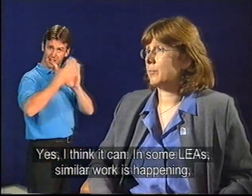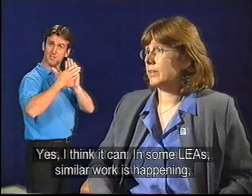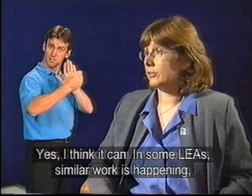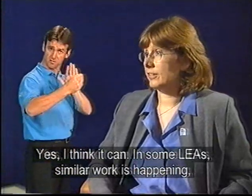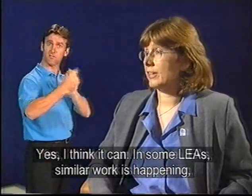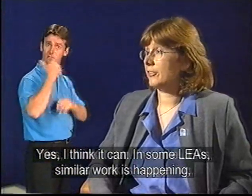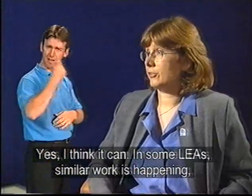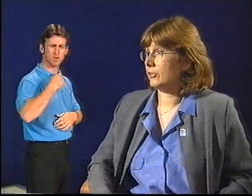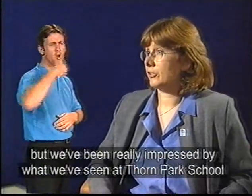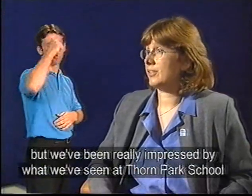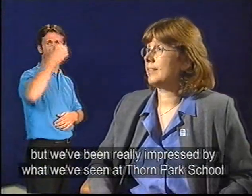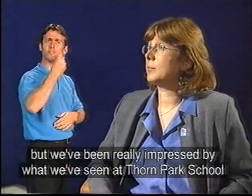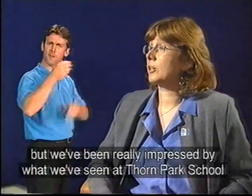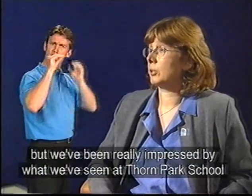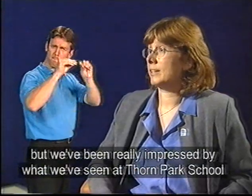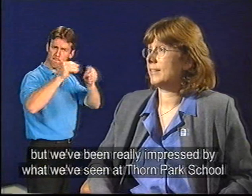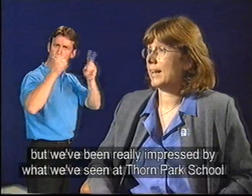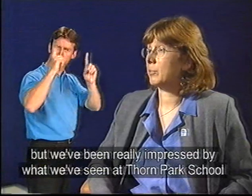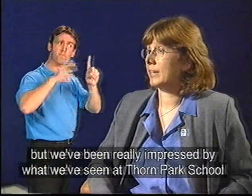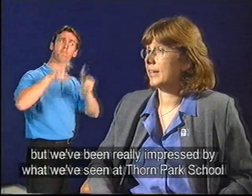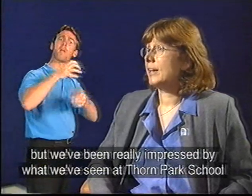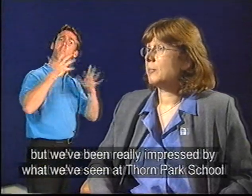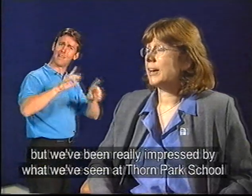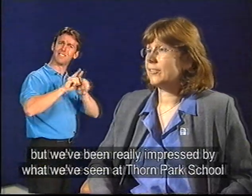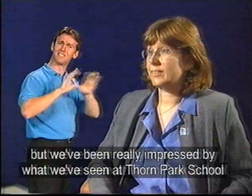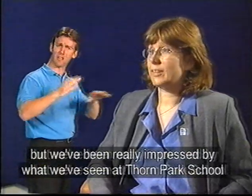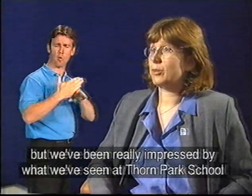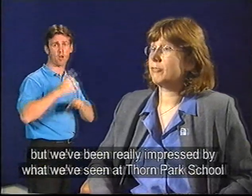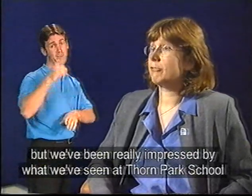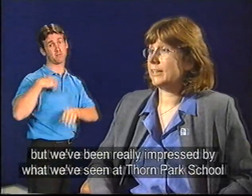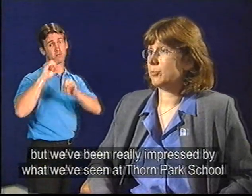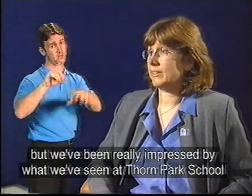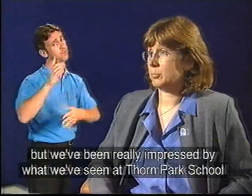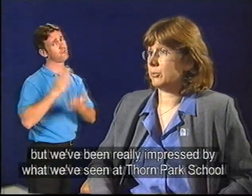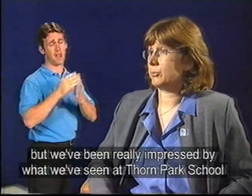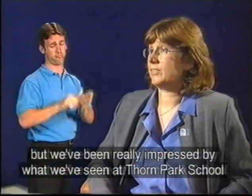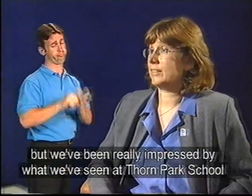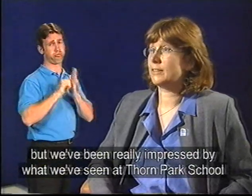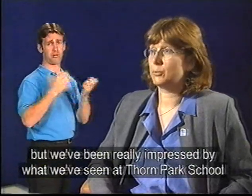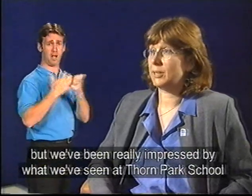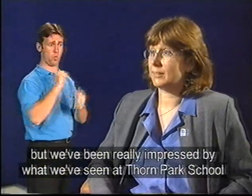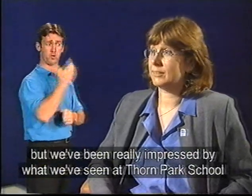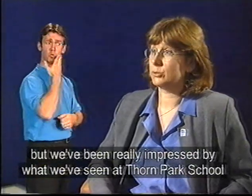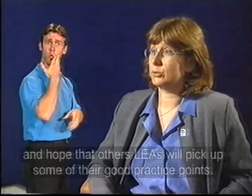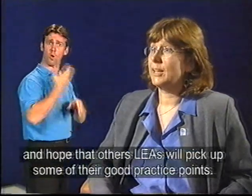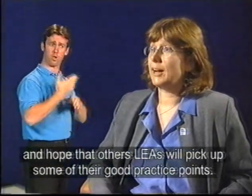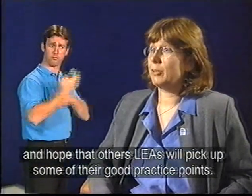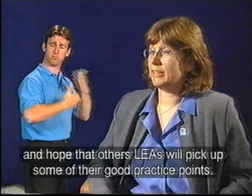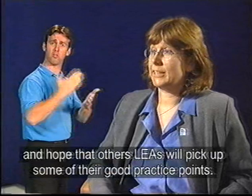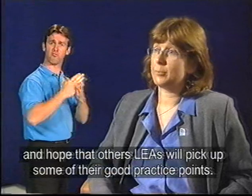local education authorities similar work is happening, but I have to say we've been really impressed by what we've seen at Thorn Park School, and we really hope that